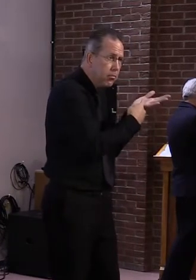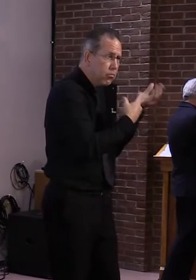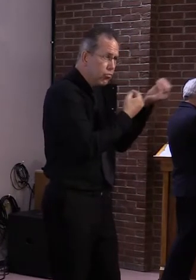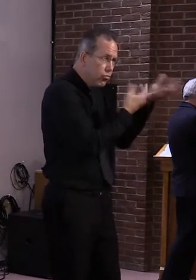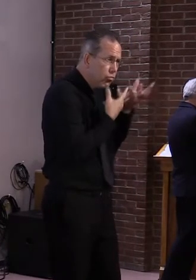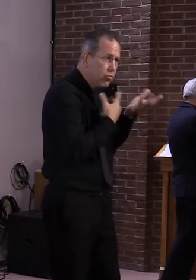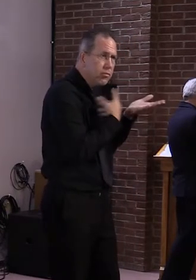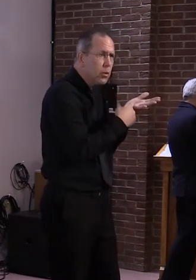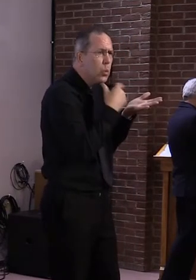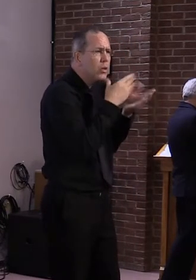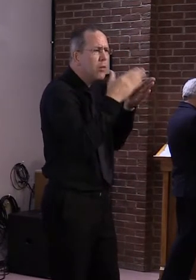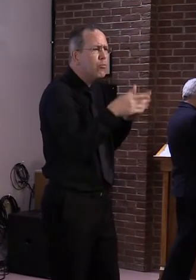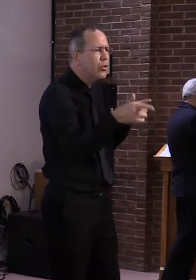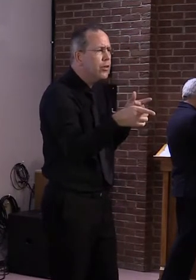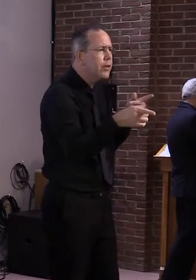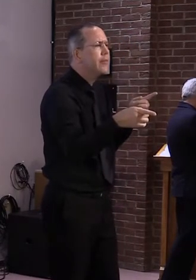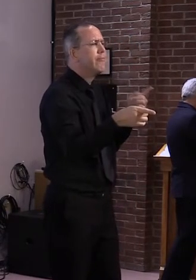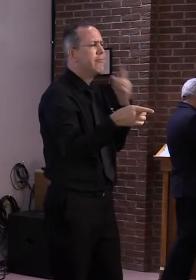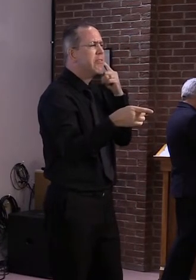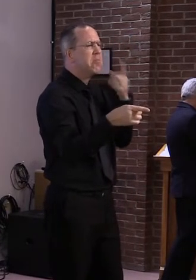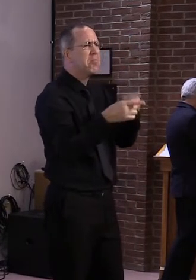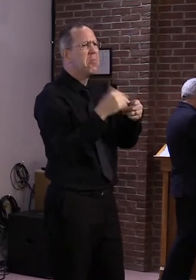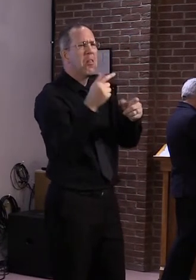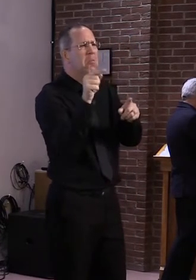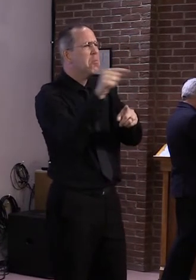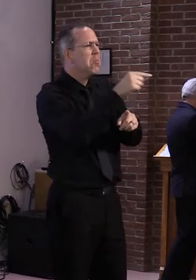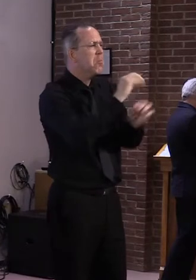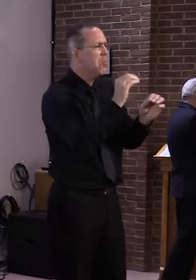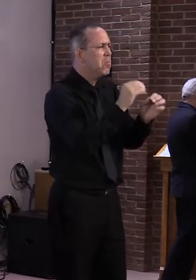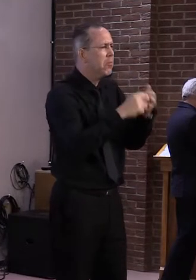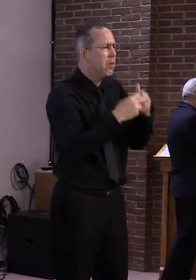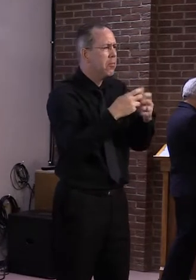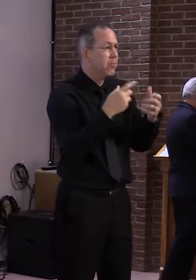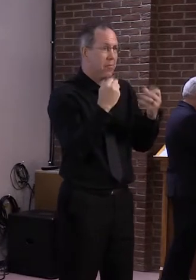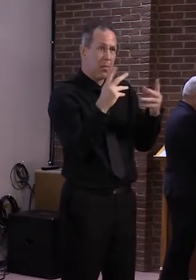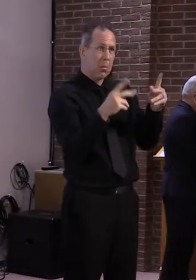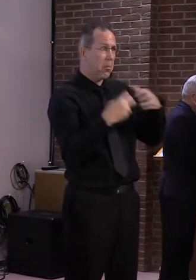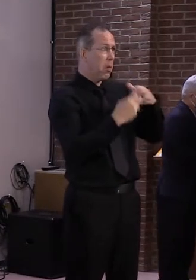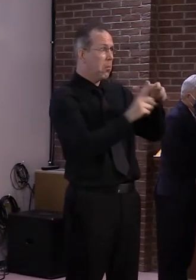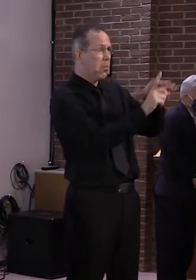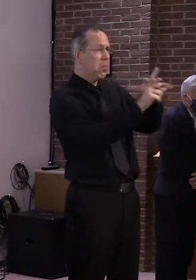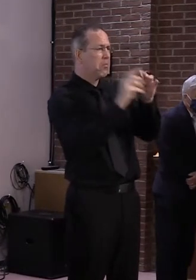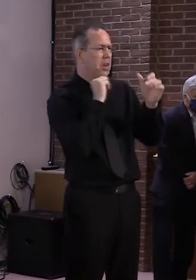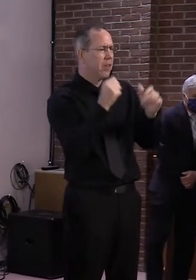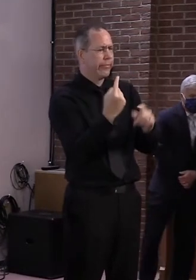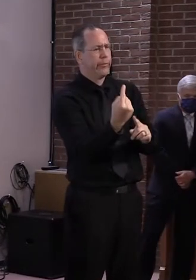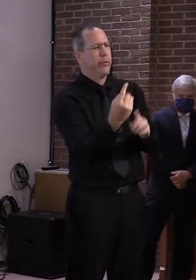bulk amount of payments from being processed, but I'm not aware of anything at this time.